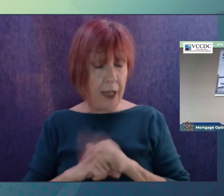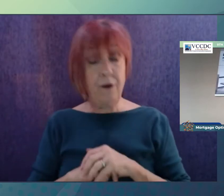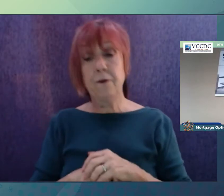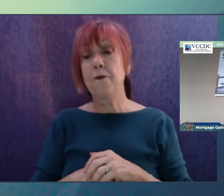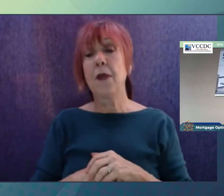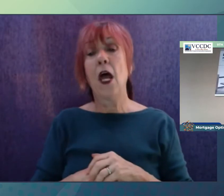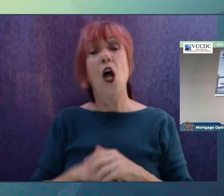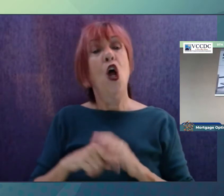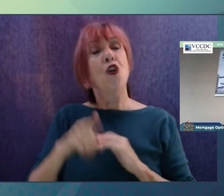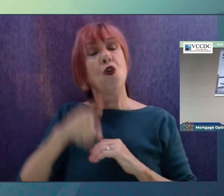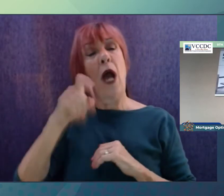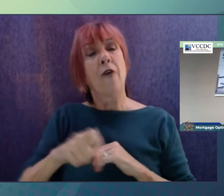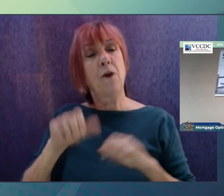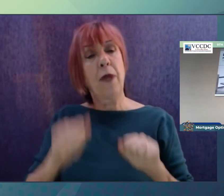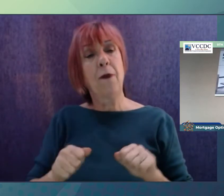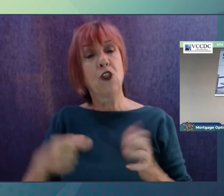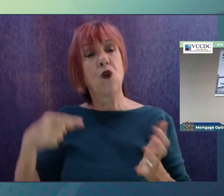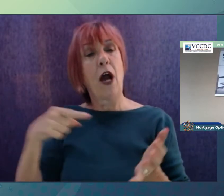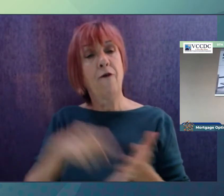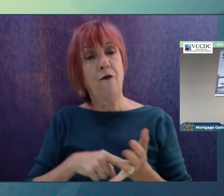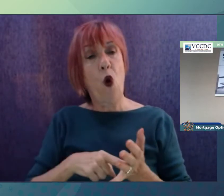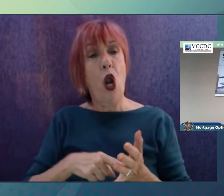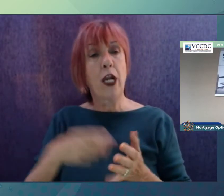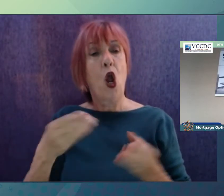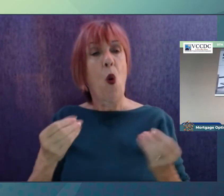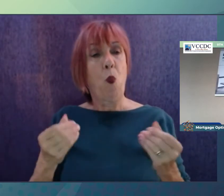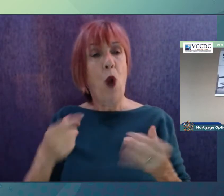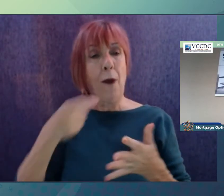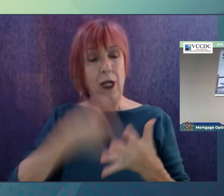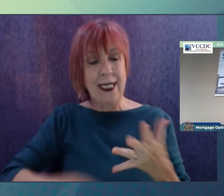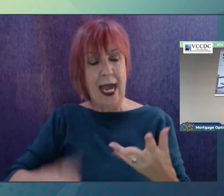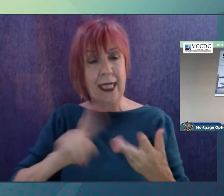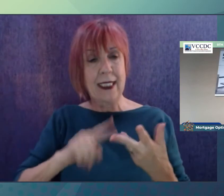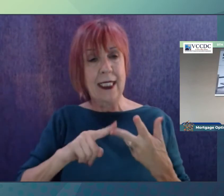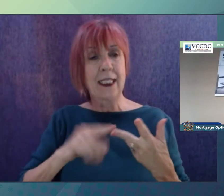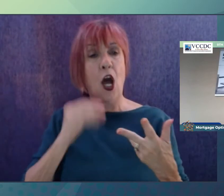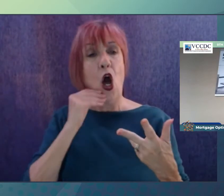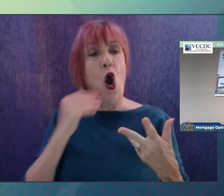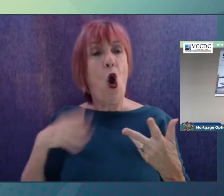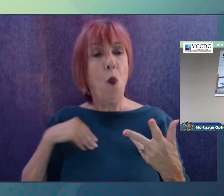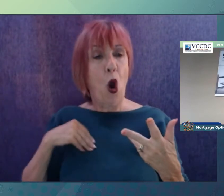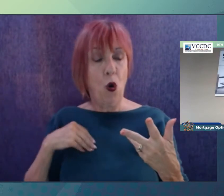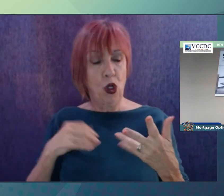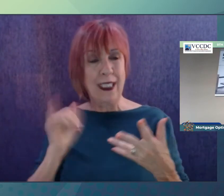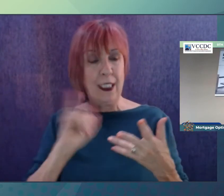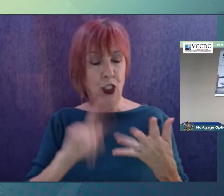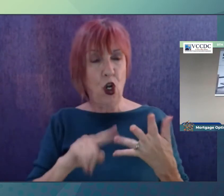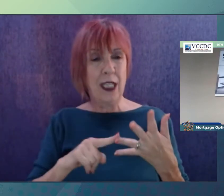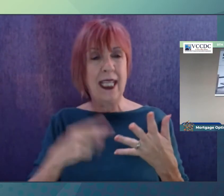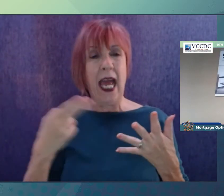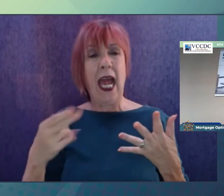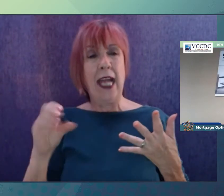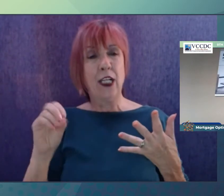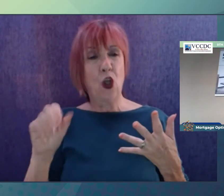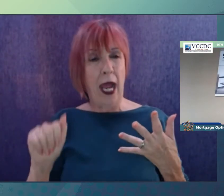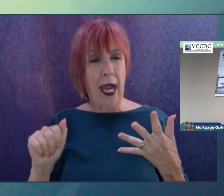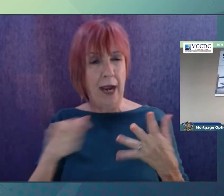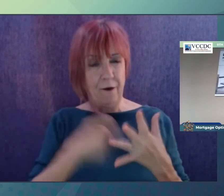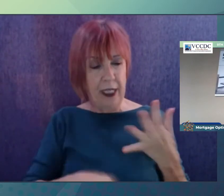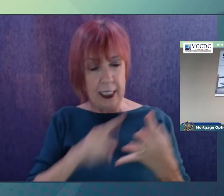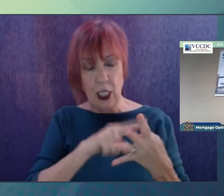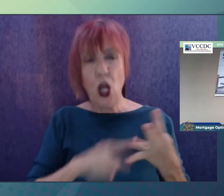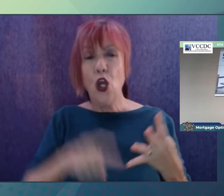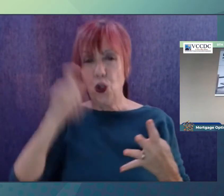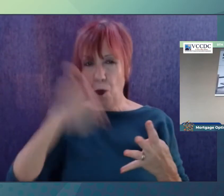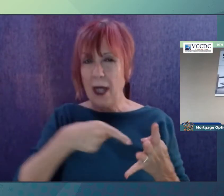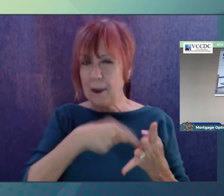have to be able to afford your property taxes, your homeowner's insurance, the HOA fees, and other costs associated with owning your home.